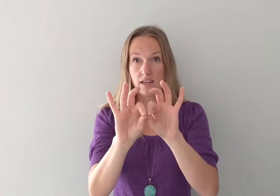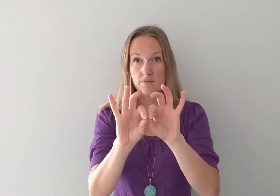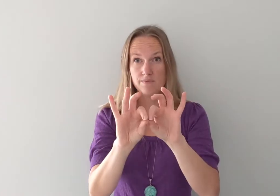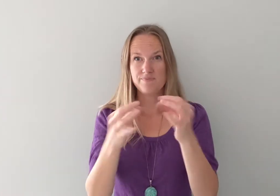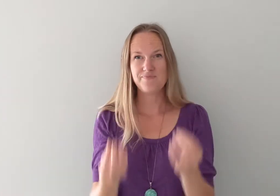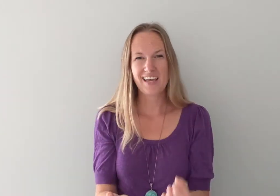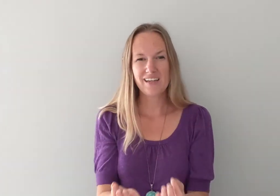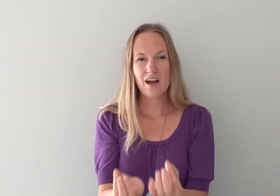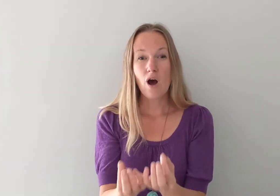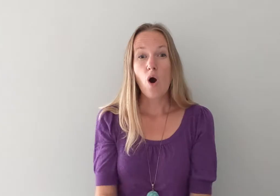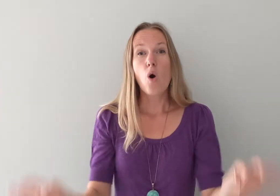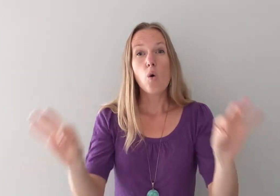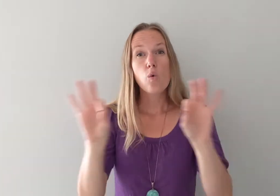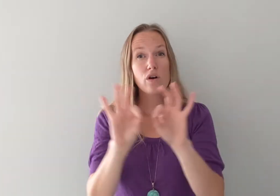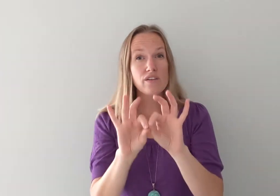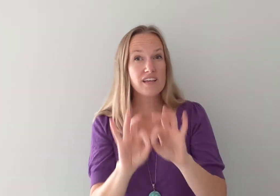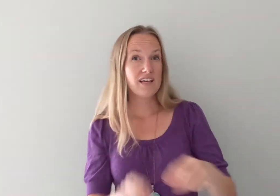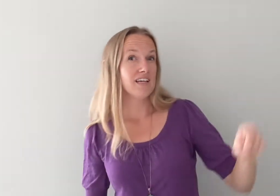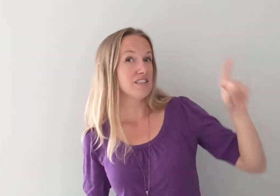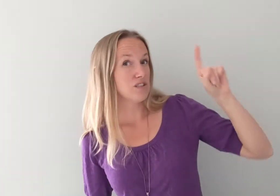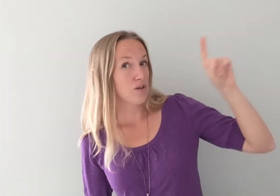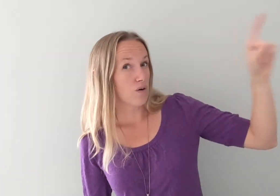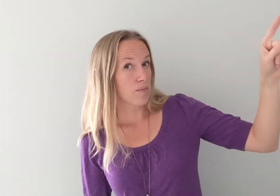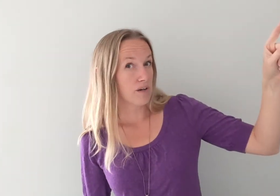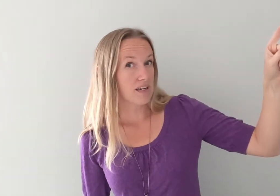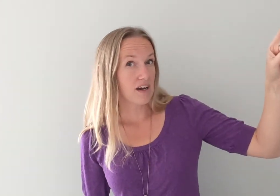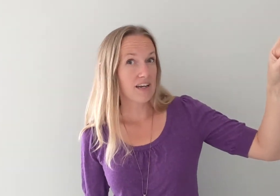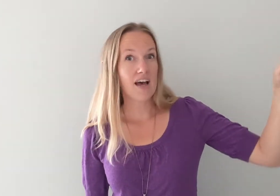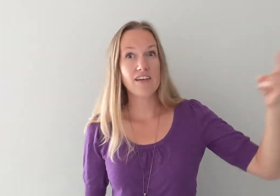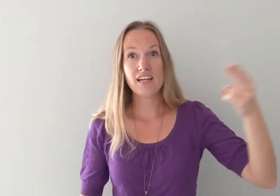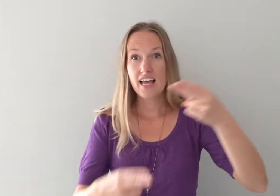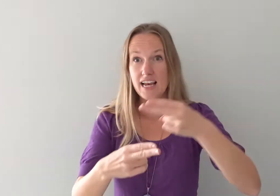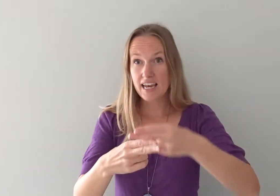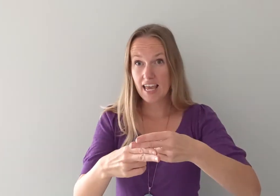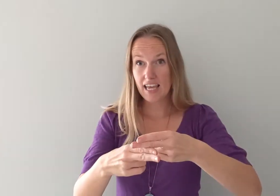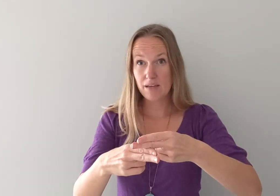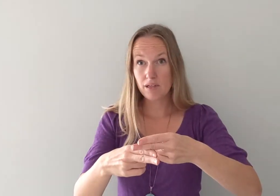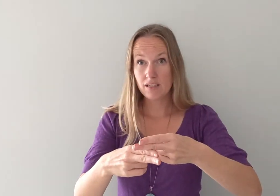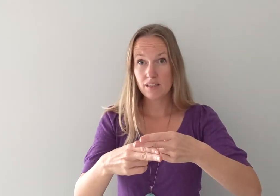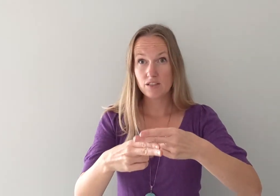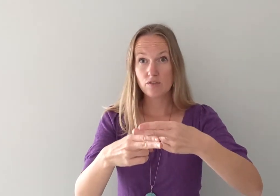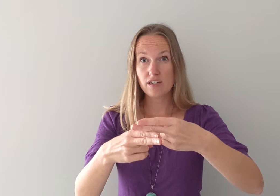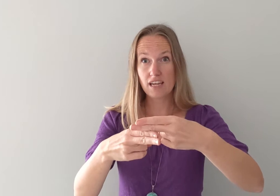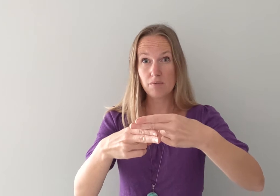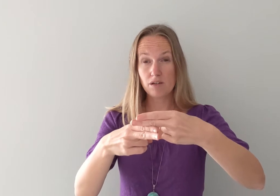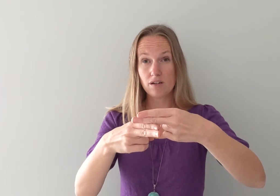Worthy. Okay, worthy is your, pointing to God in heaven, name. So for name,